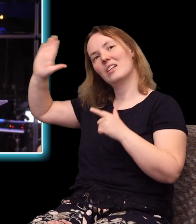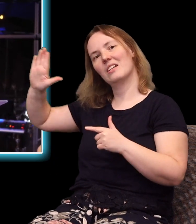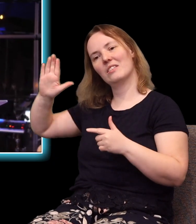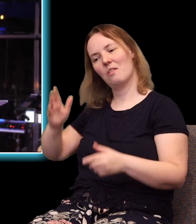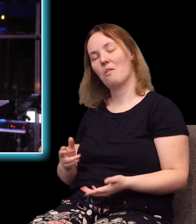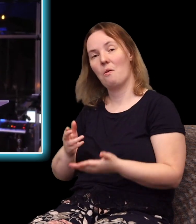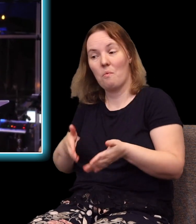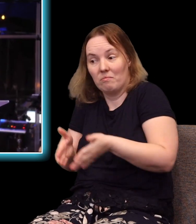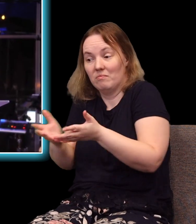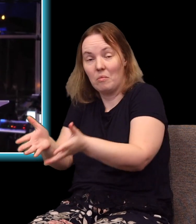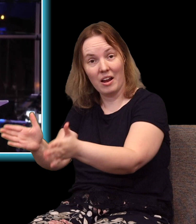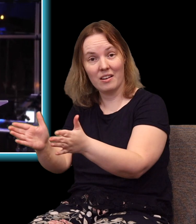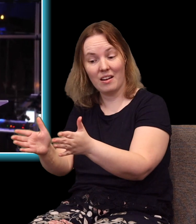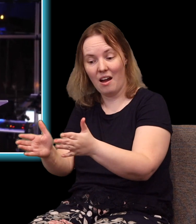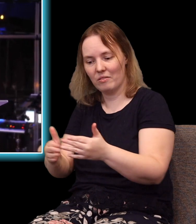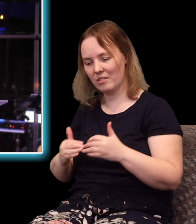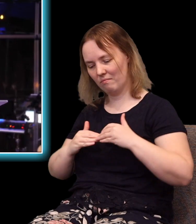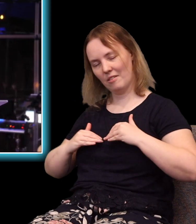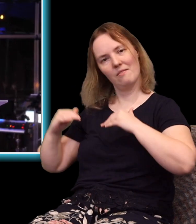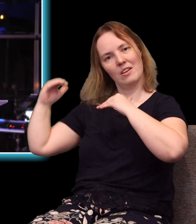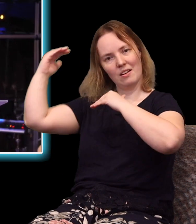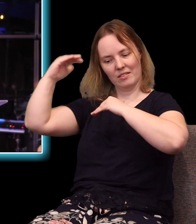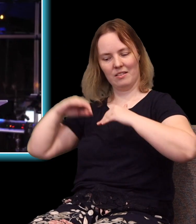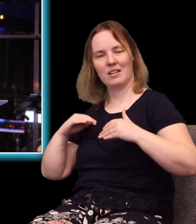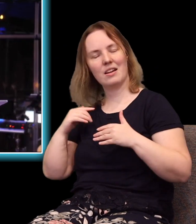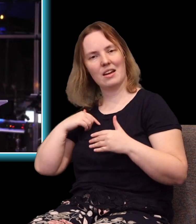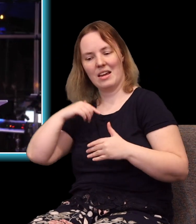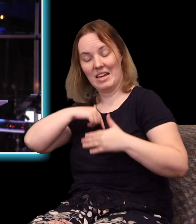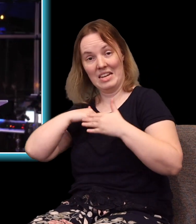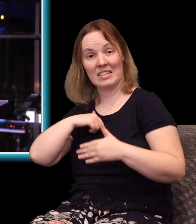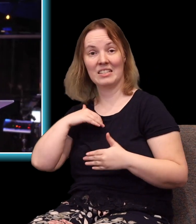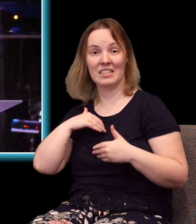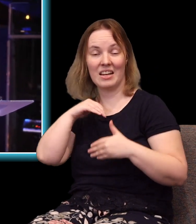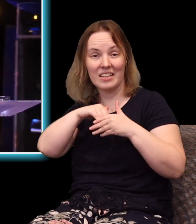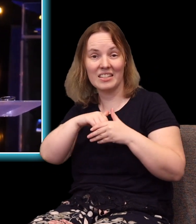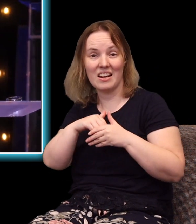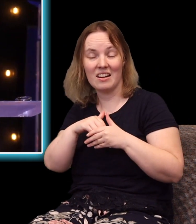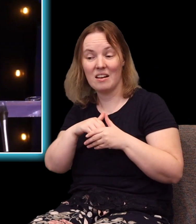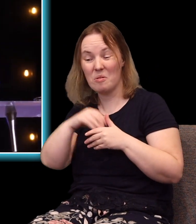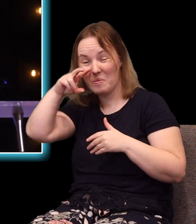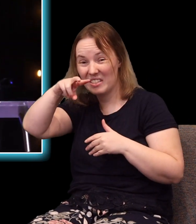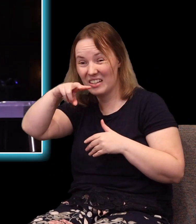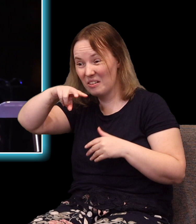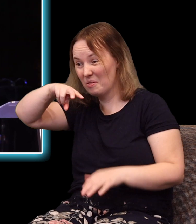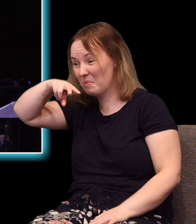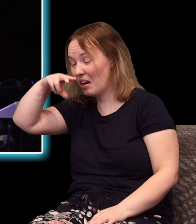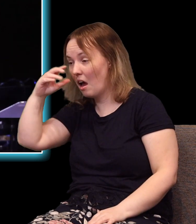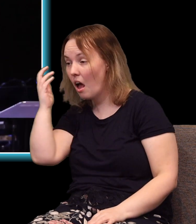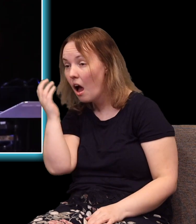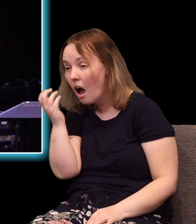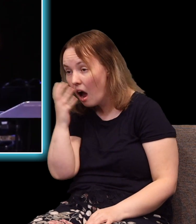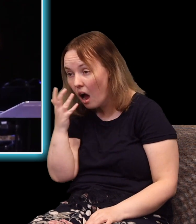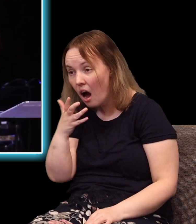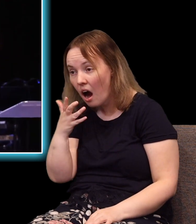way, how He is elevating us on the inside, I really believe by what we see, we would be just as shocked